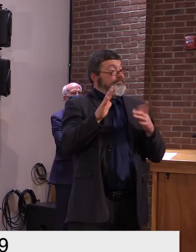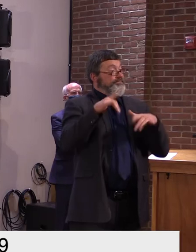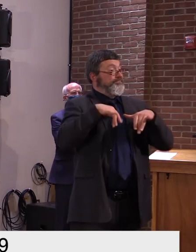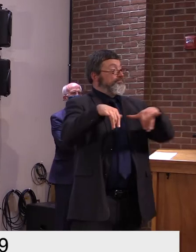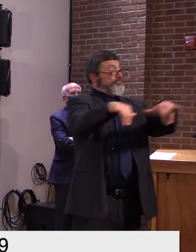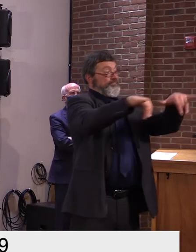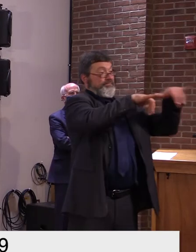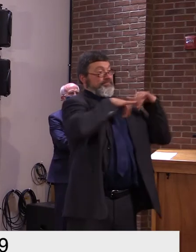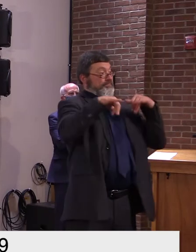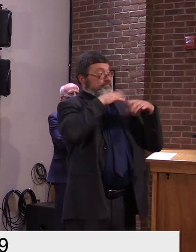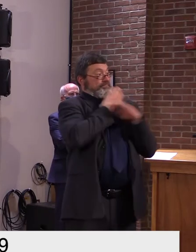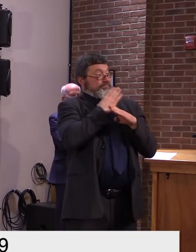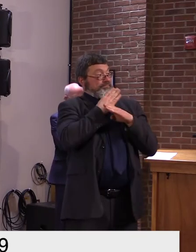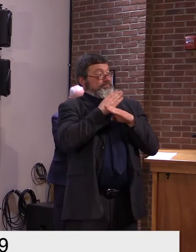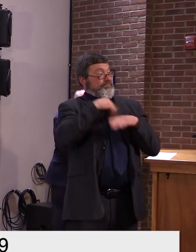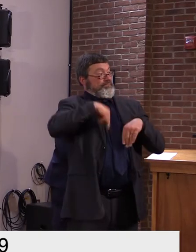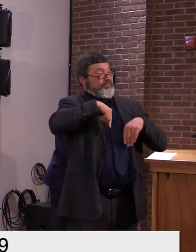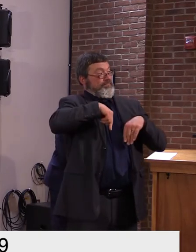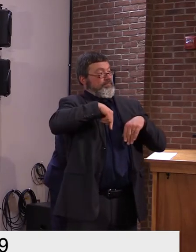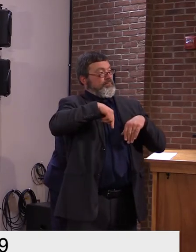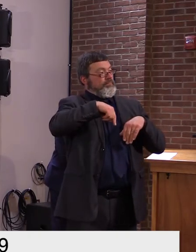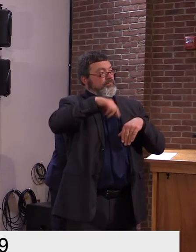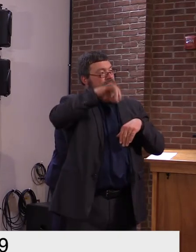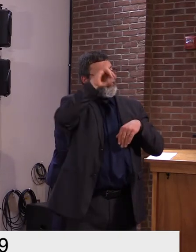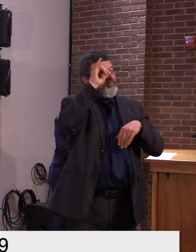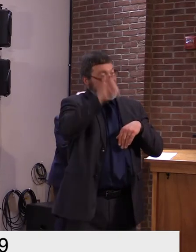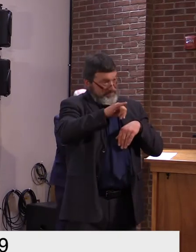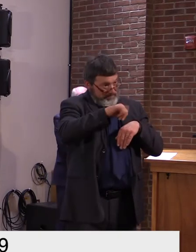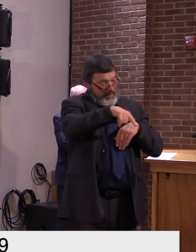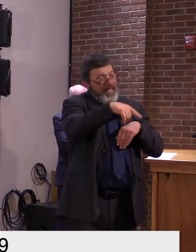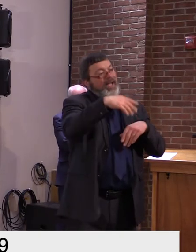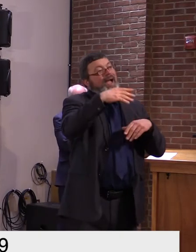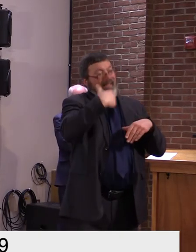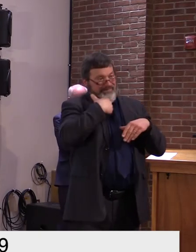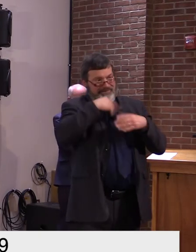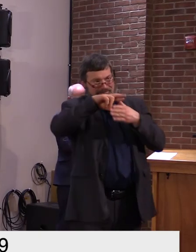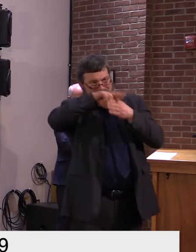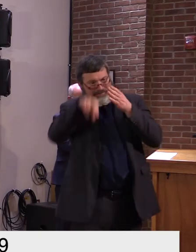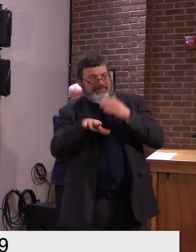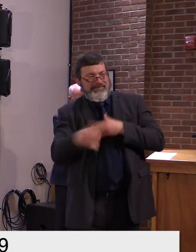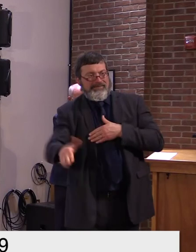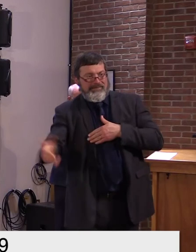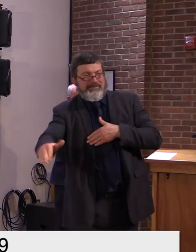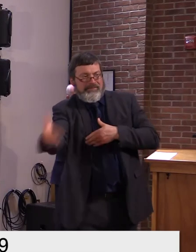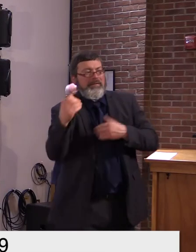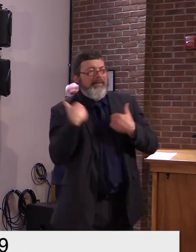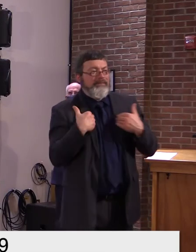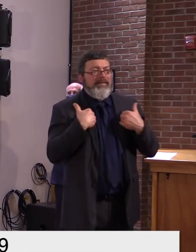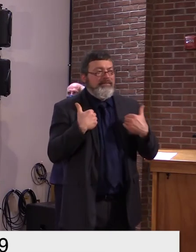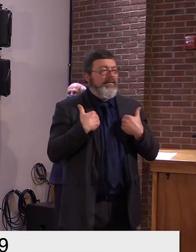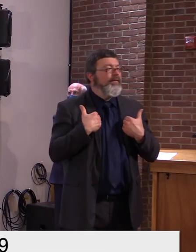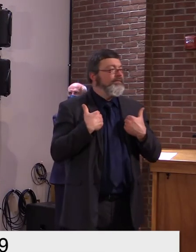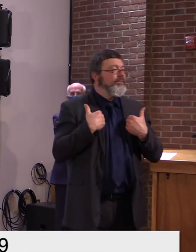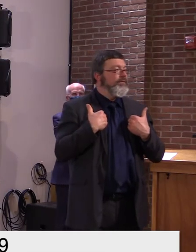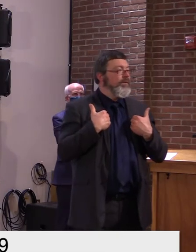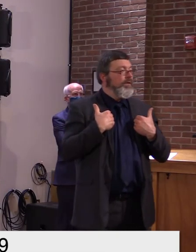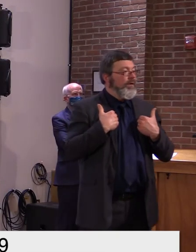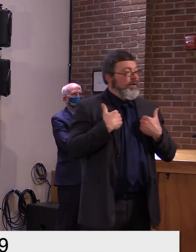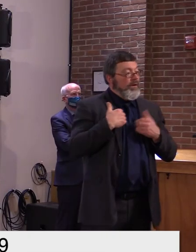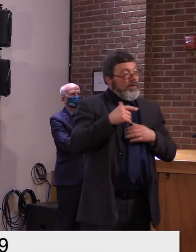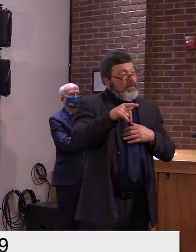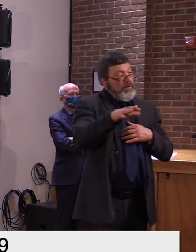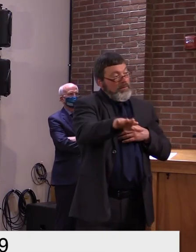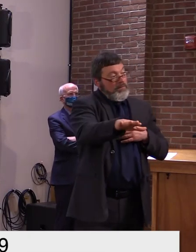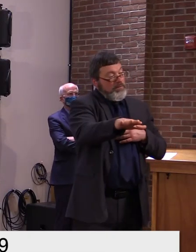casualties who generally are in the more vulnerable groups. But I have to research a little bit more about what Japan has done to